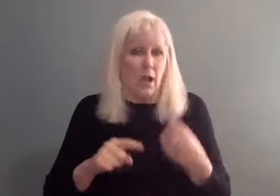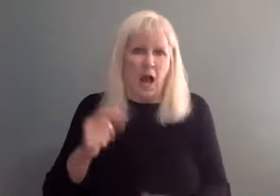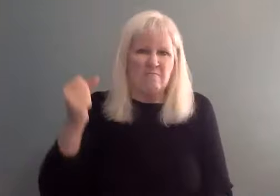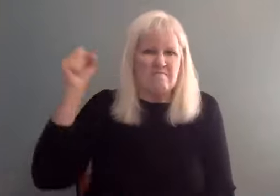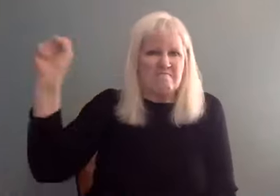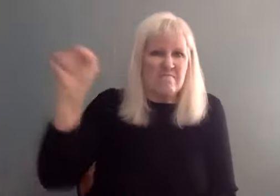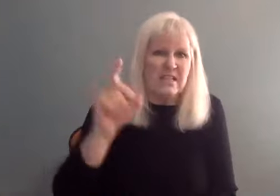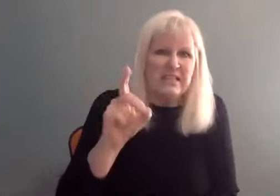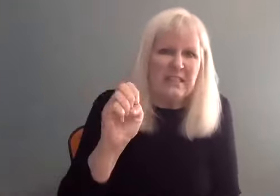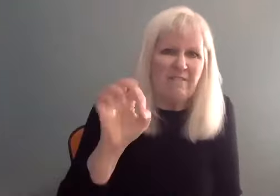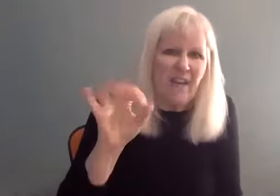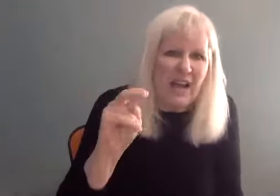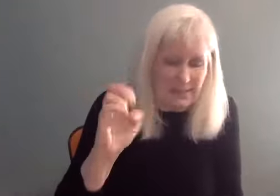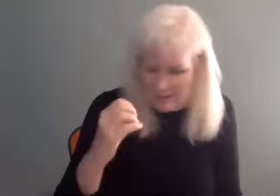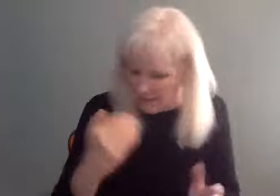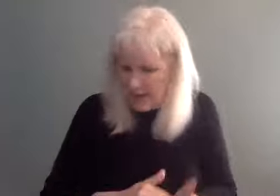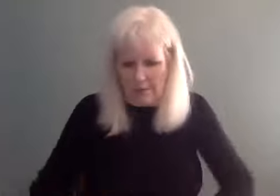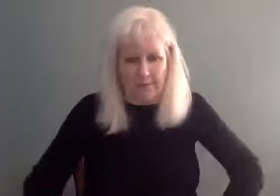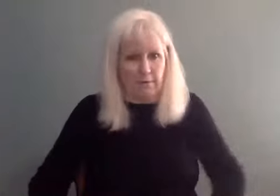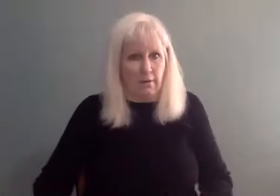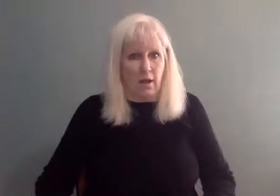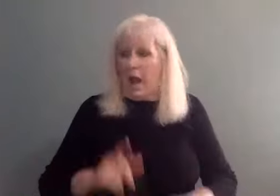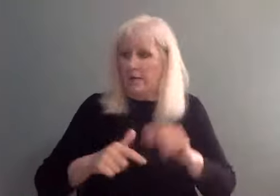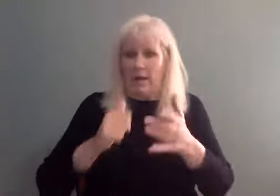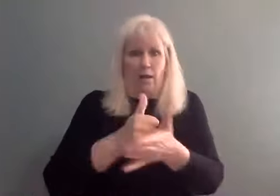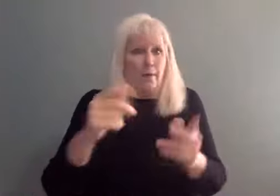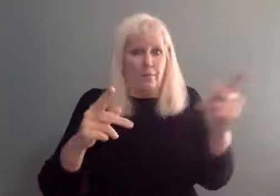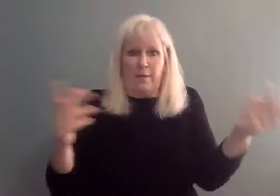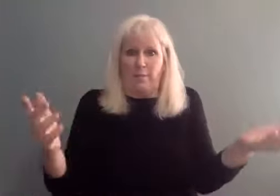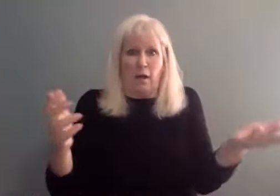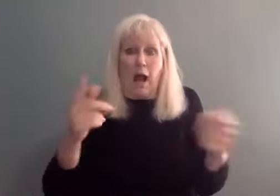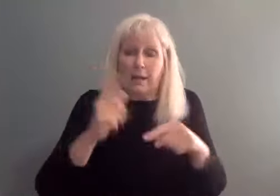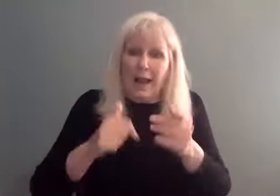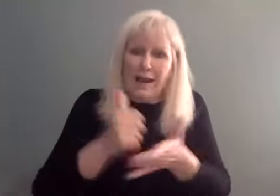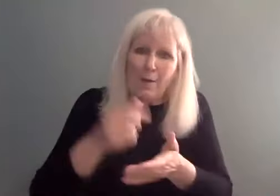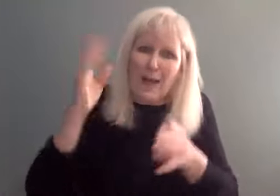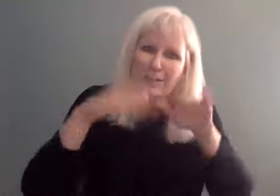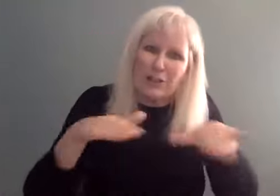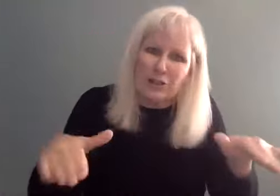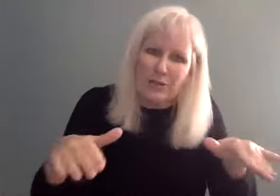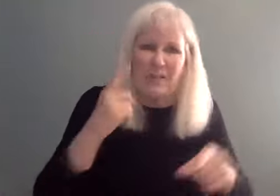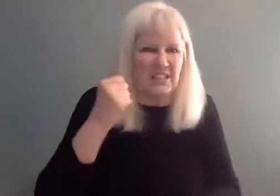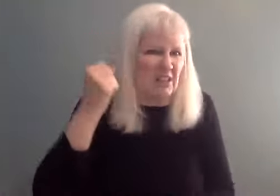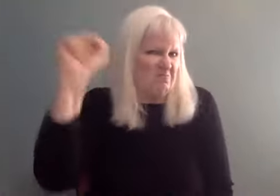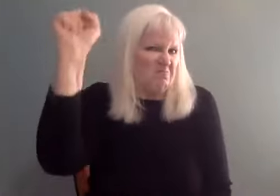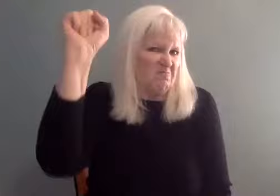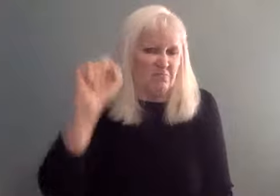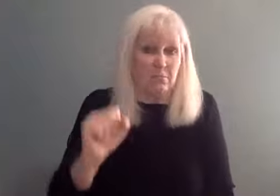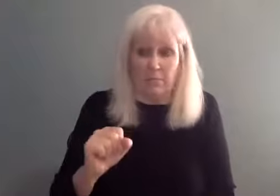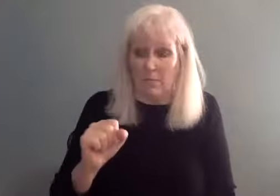again, standing in the way of being useful to God's kids. And he said, when your son gets home, because they